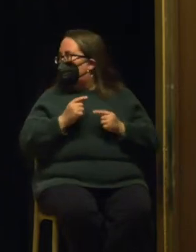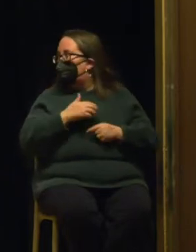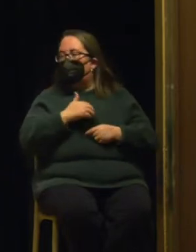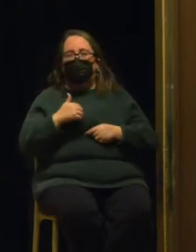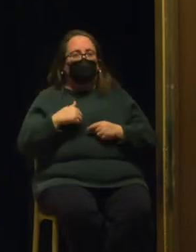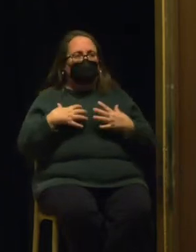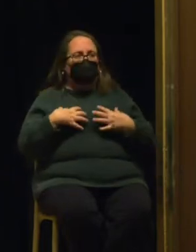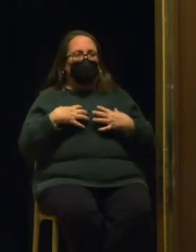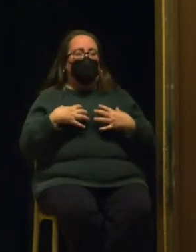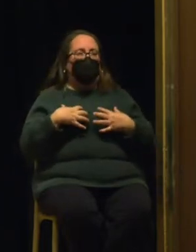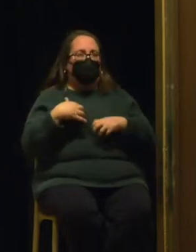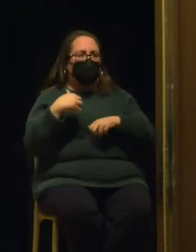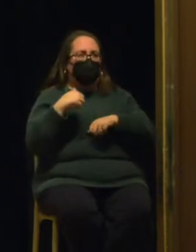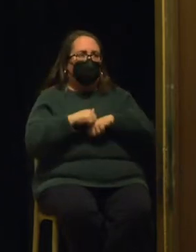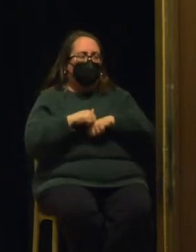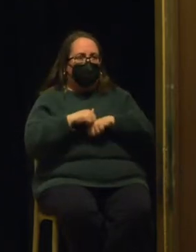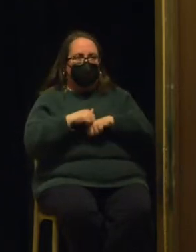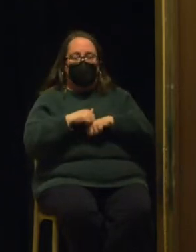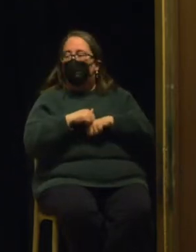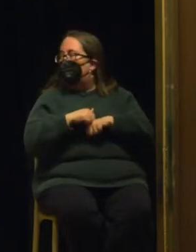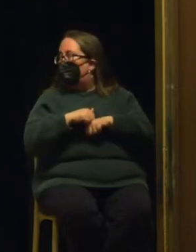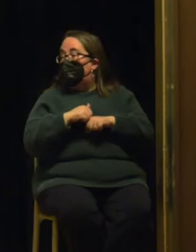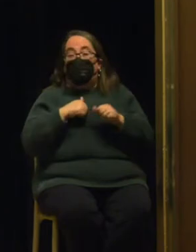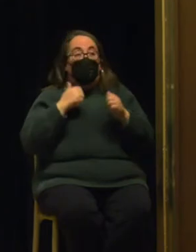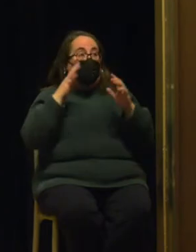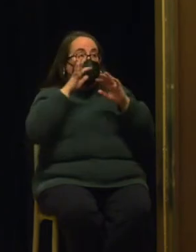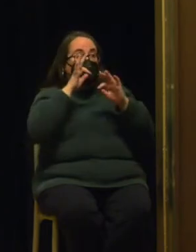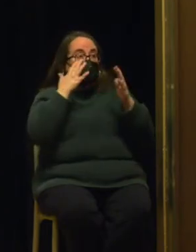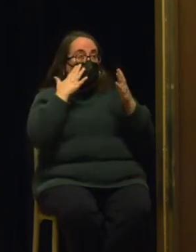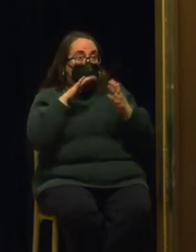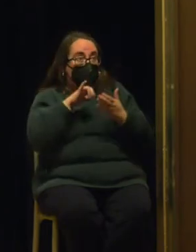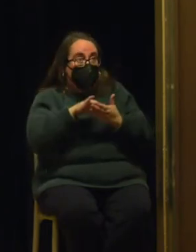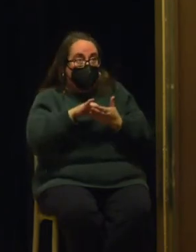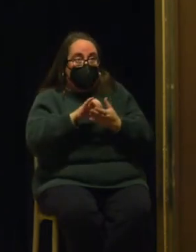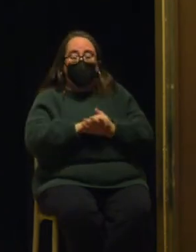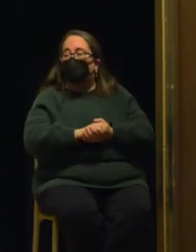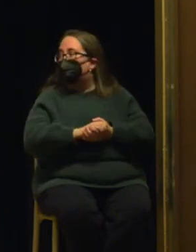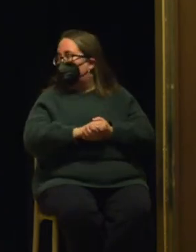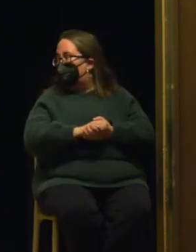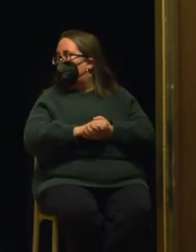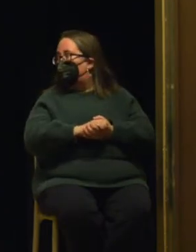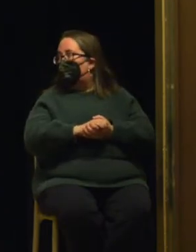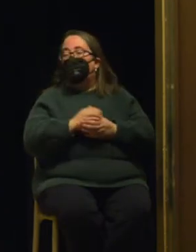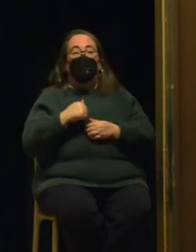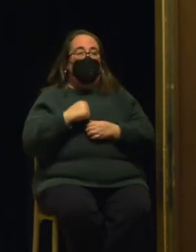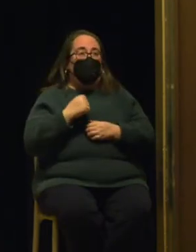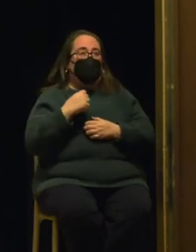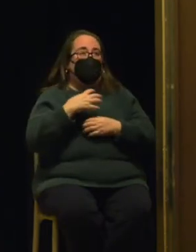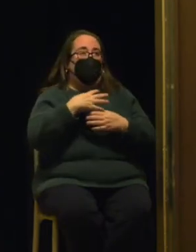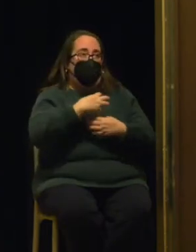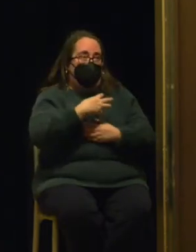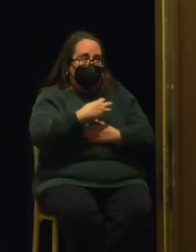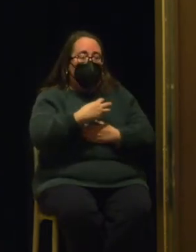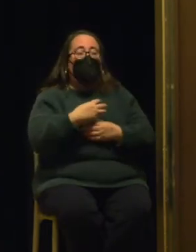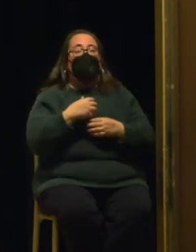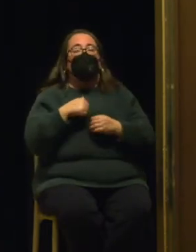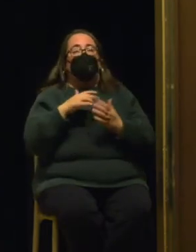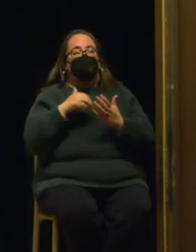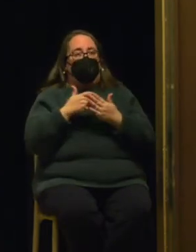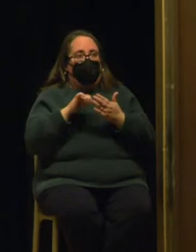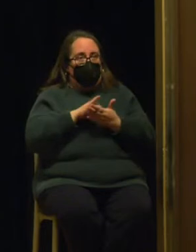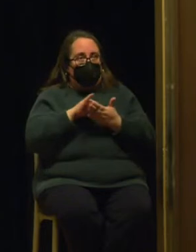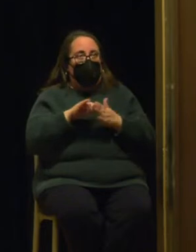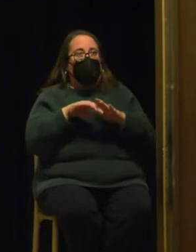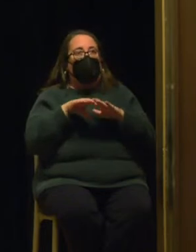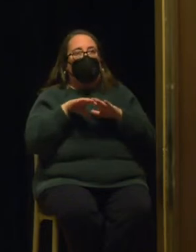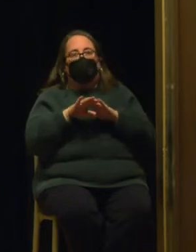get hard as rocks. And I didn't know that. But luckily I had a pump with me. Mm-hmm. So I get to New York. I go into